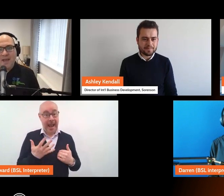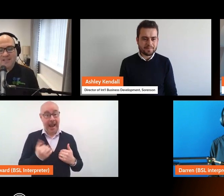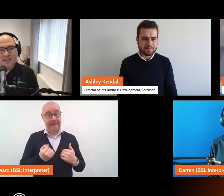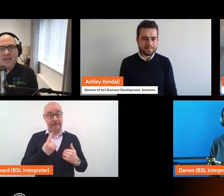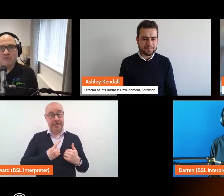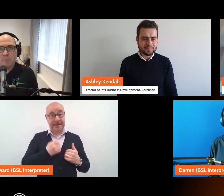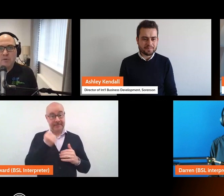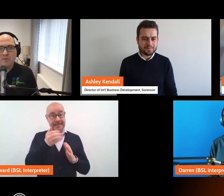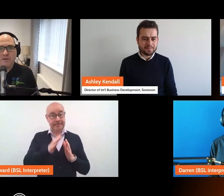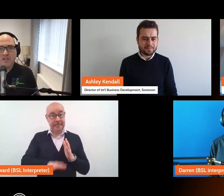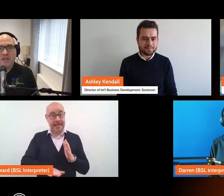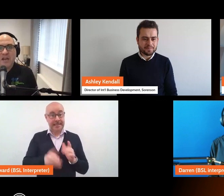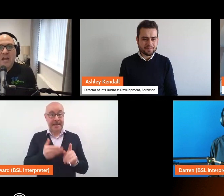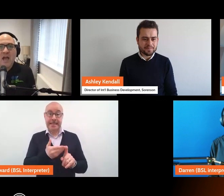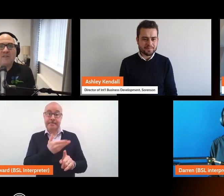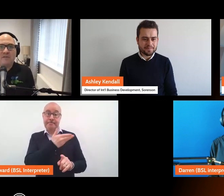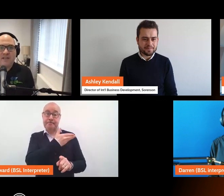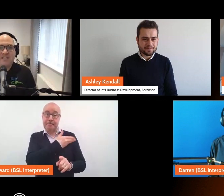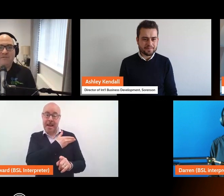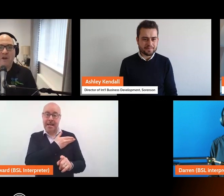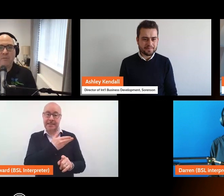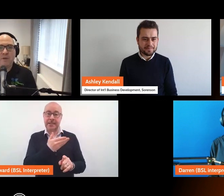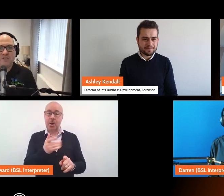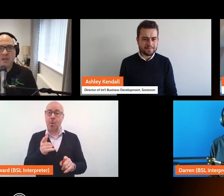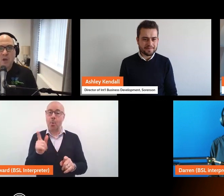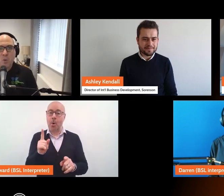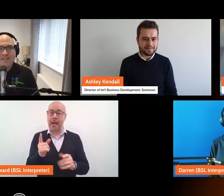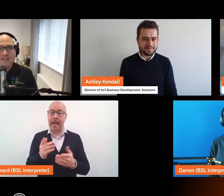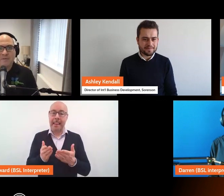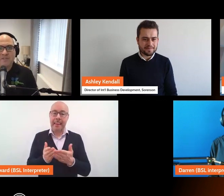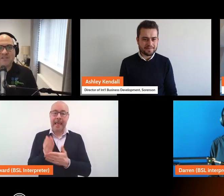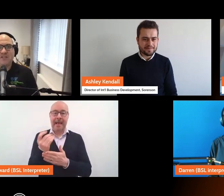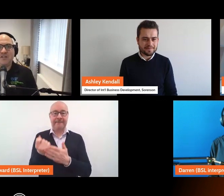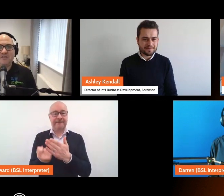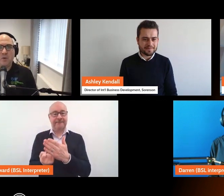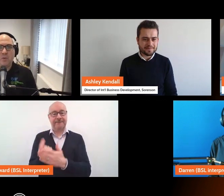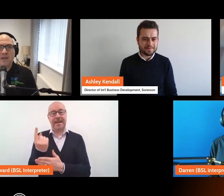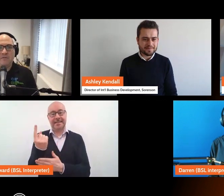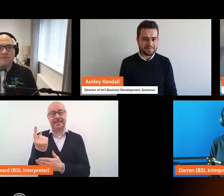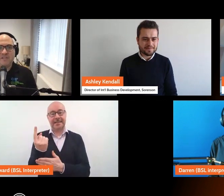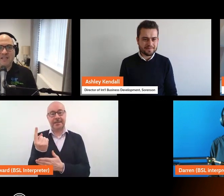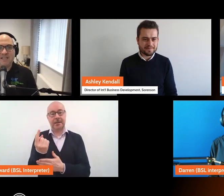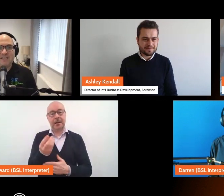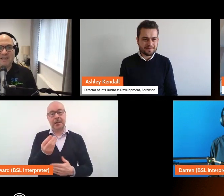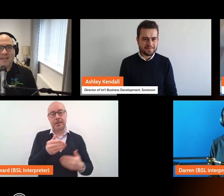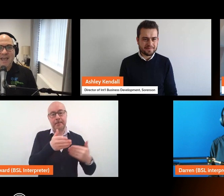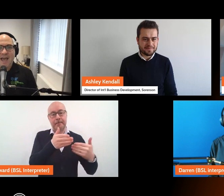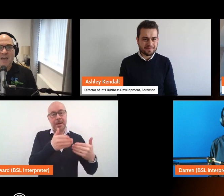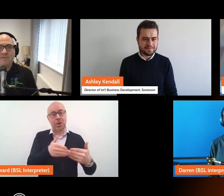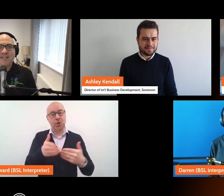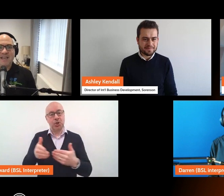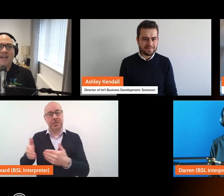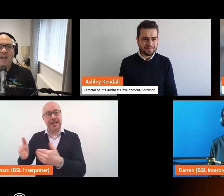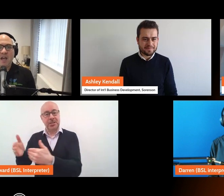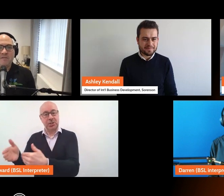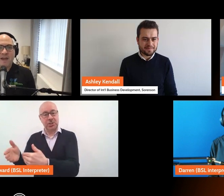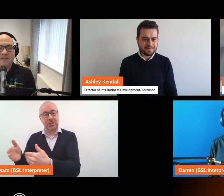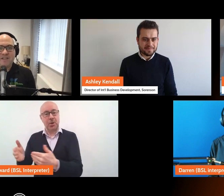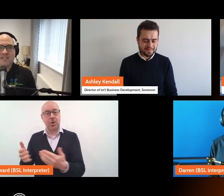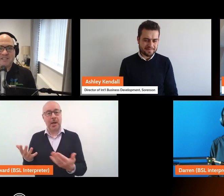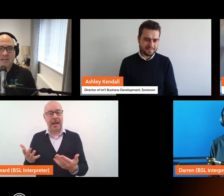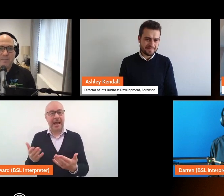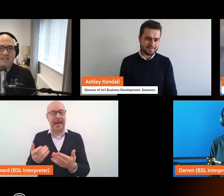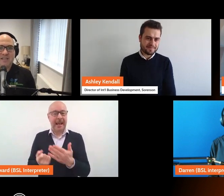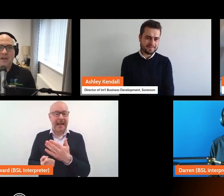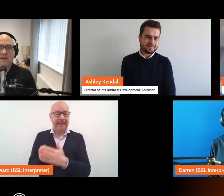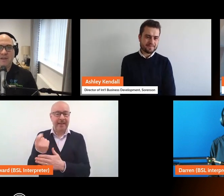albeit in a slightly removed fashion in a live events environment, where some of the sessions that we have facilitated at Event Tech Live and